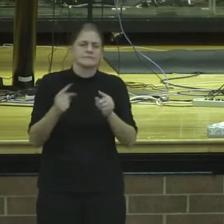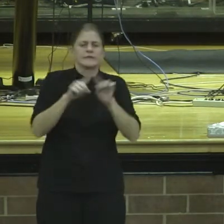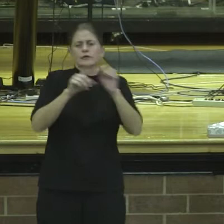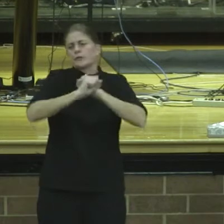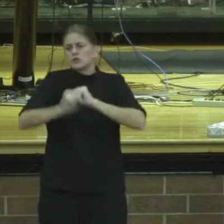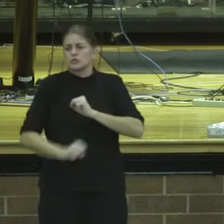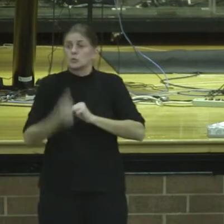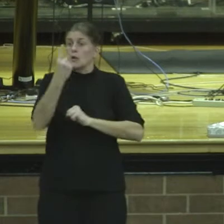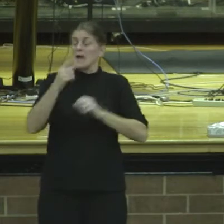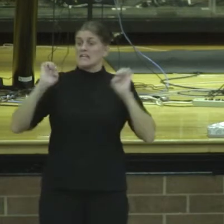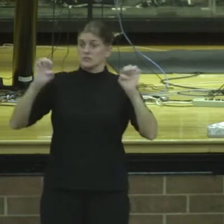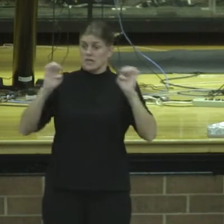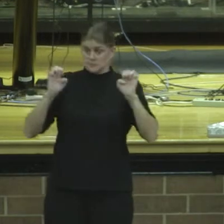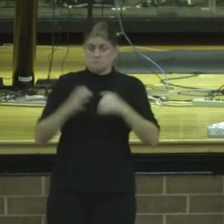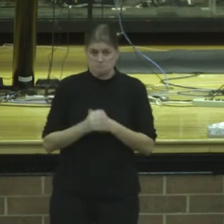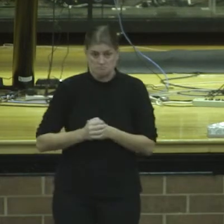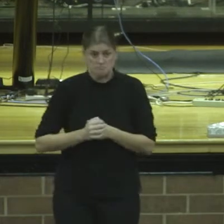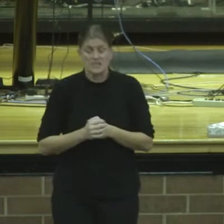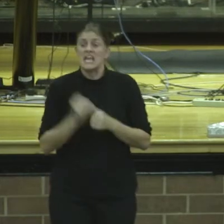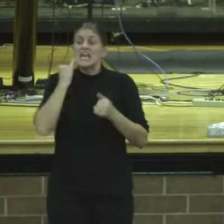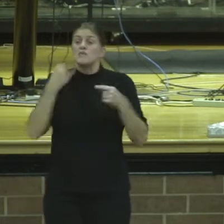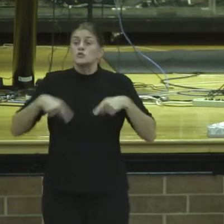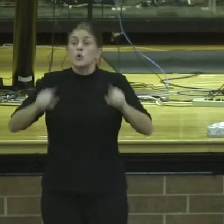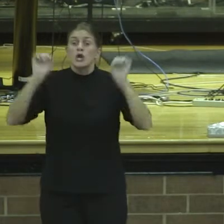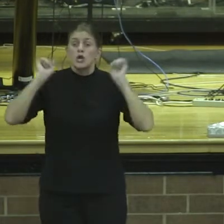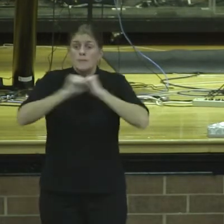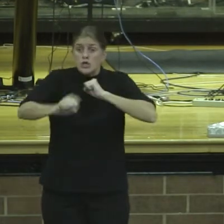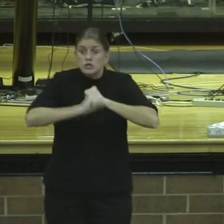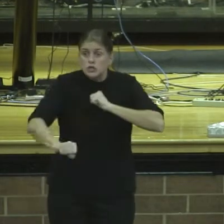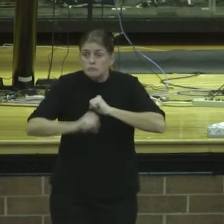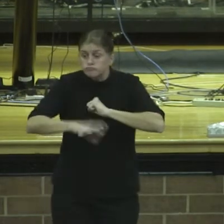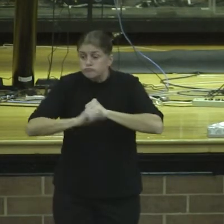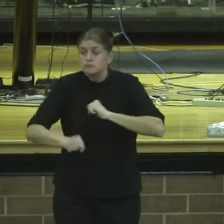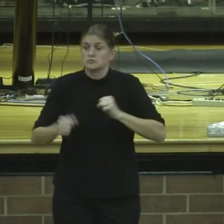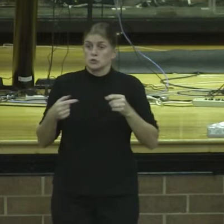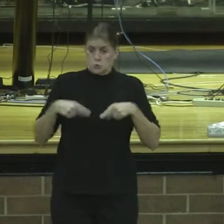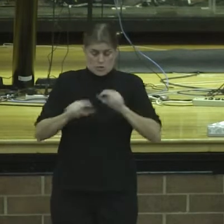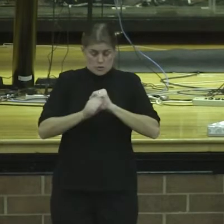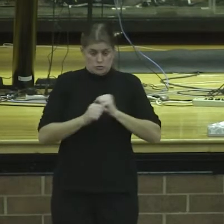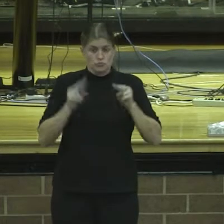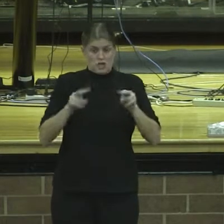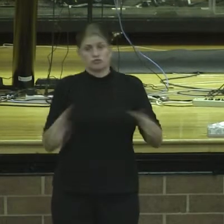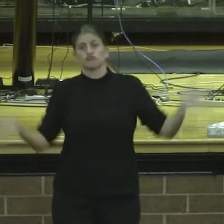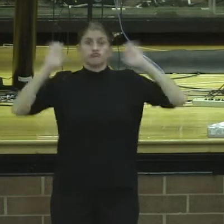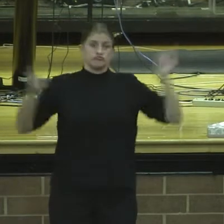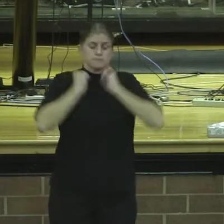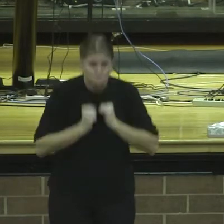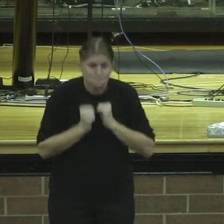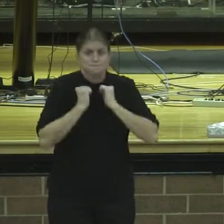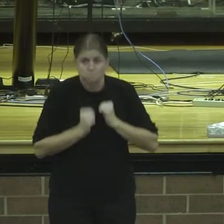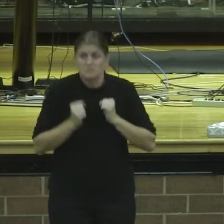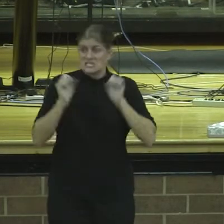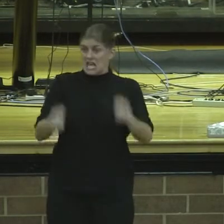like, the more you know, if you take your commercial and you do some jumping jacks or some sit-ups or push-ups, you'll get some exercising in and still get to enjoy your TV and